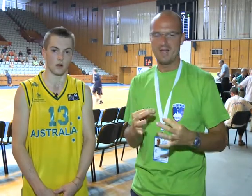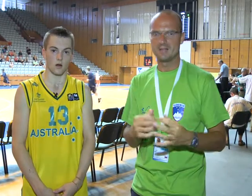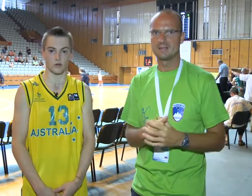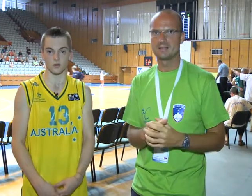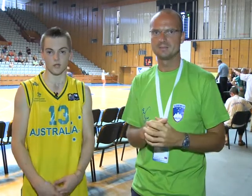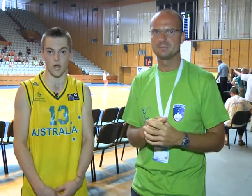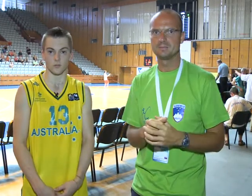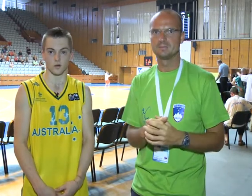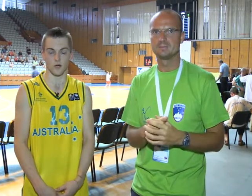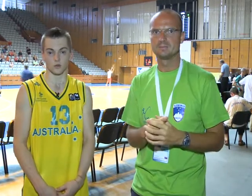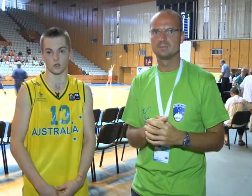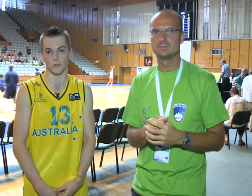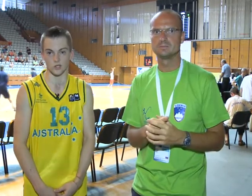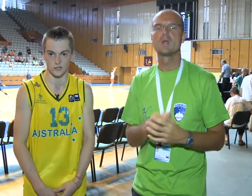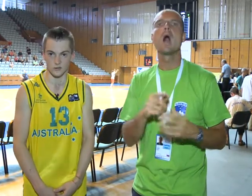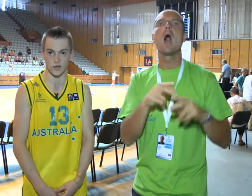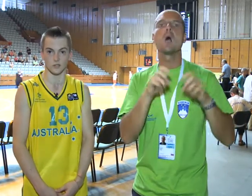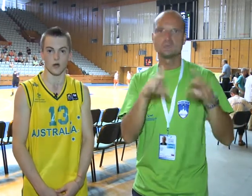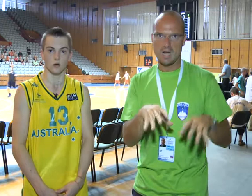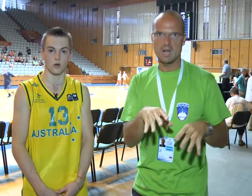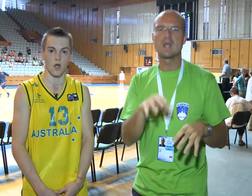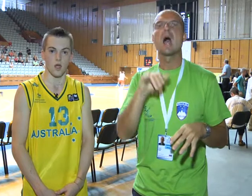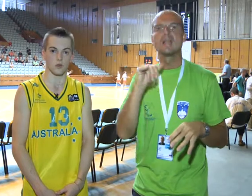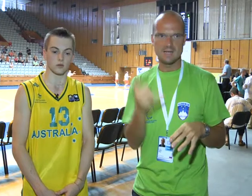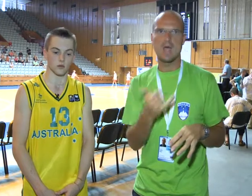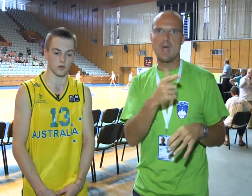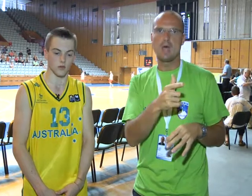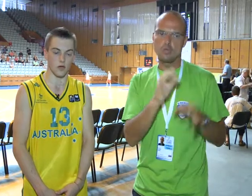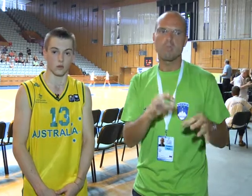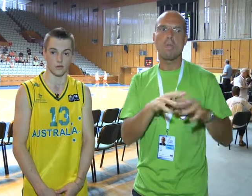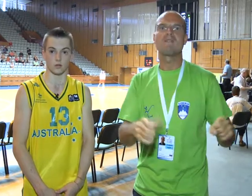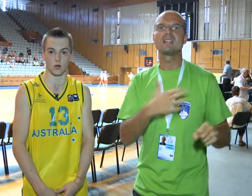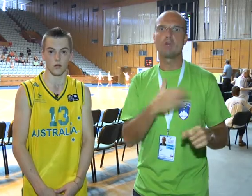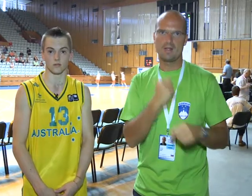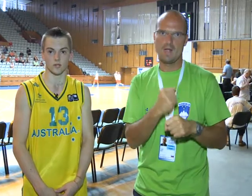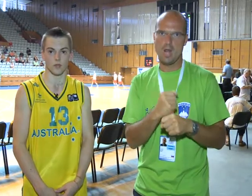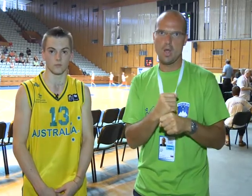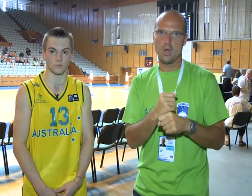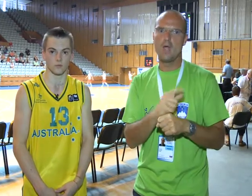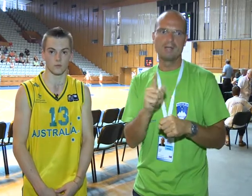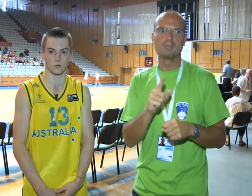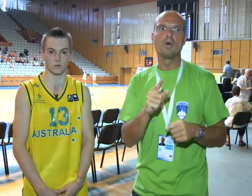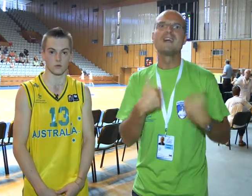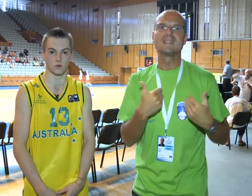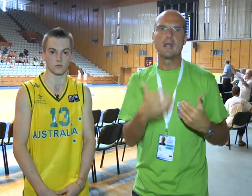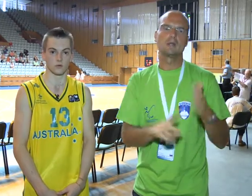I thought the team did a good job adjusting to that style, and I think that they learnt a lot out of this game.